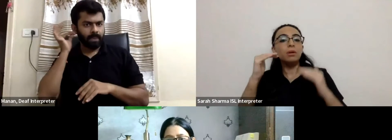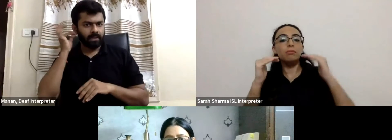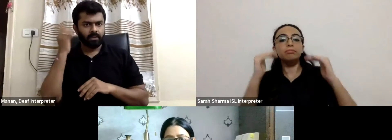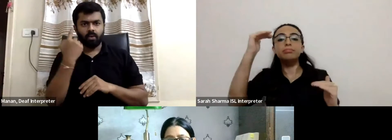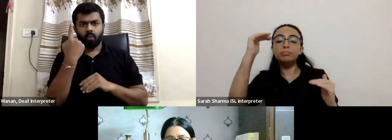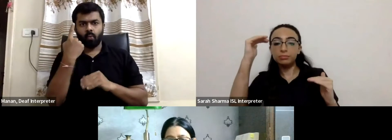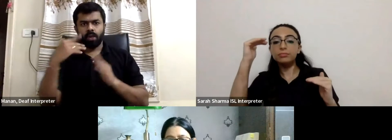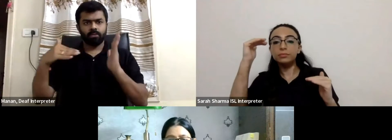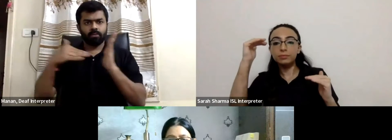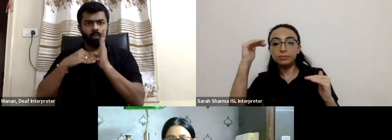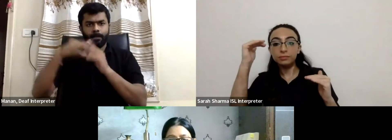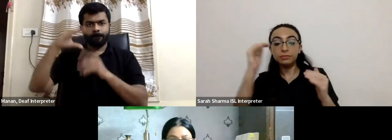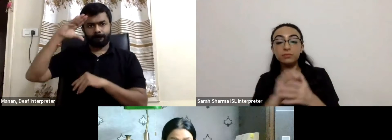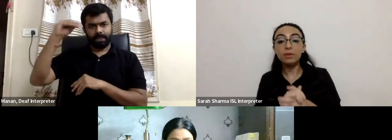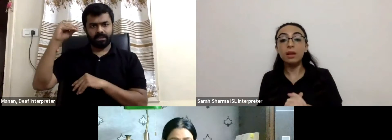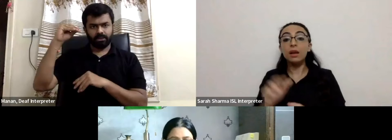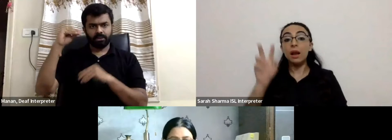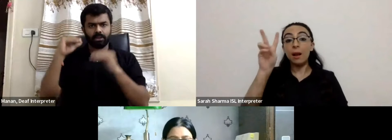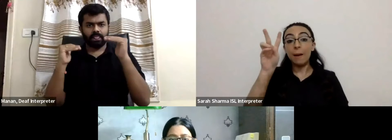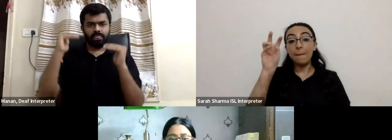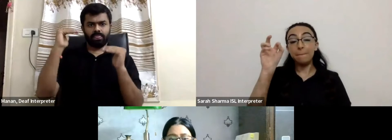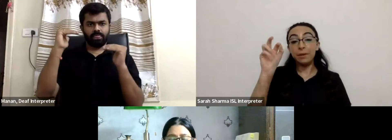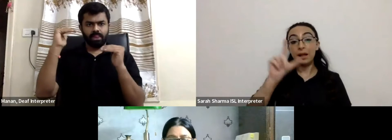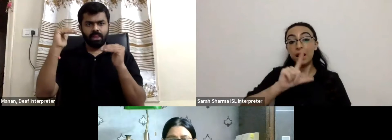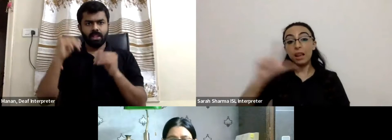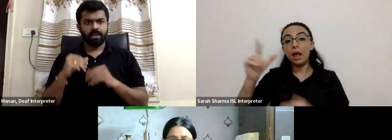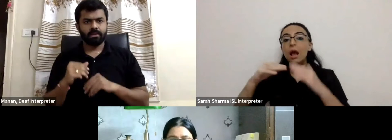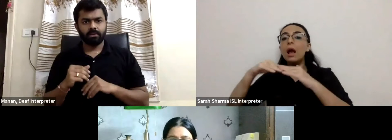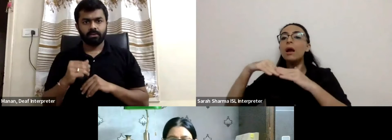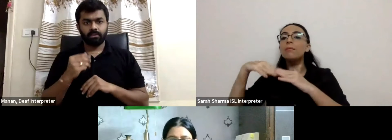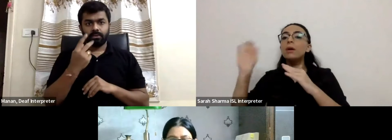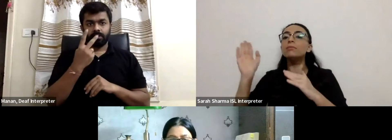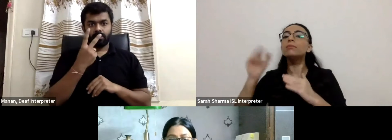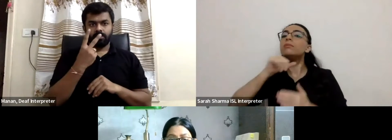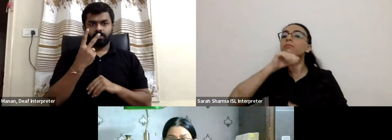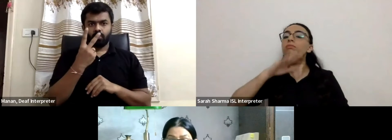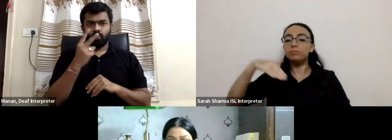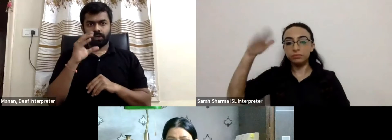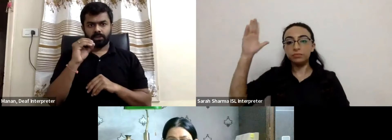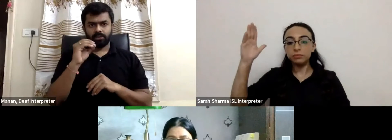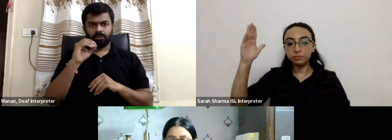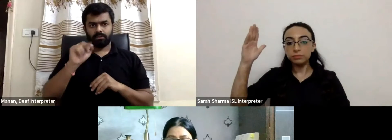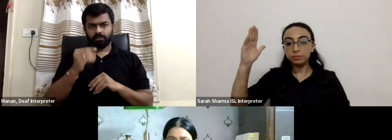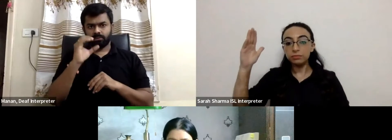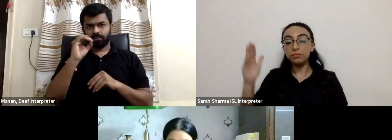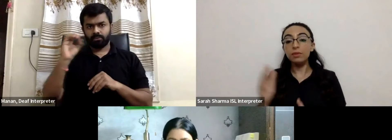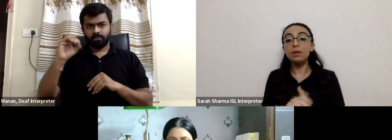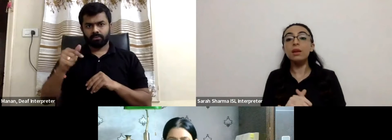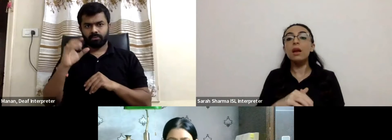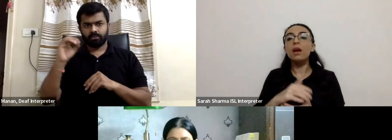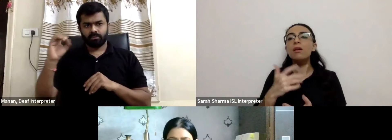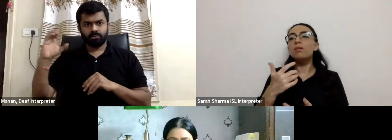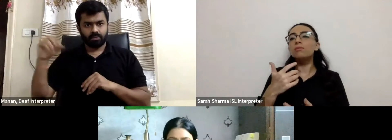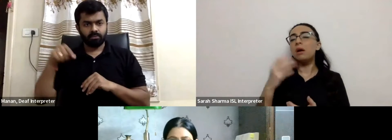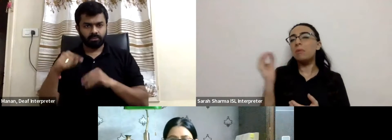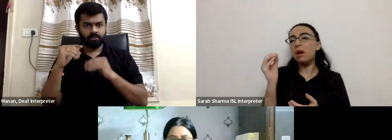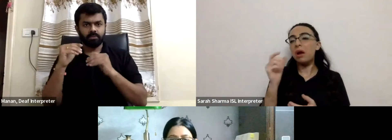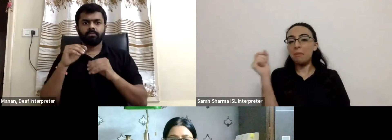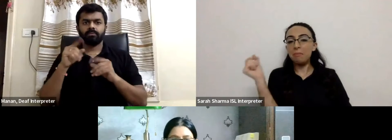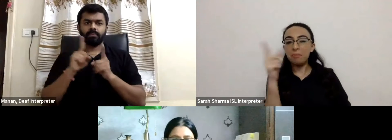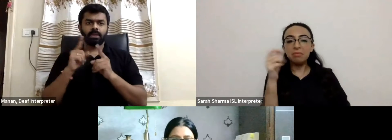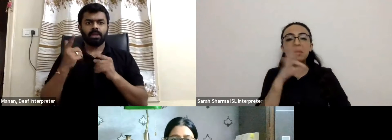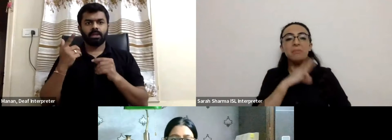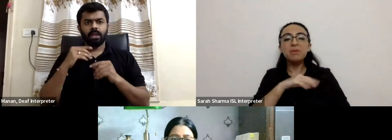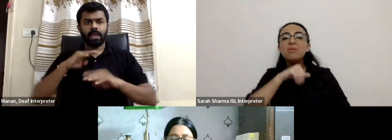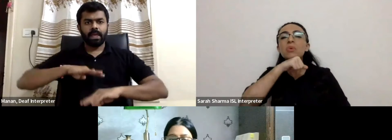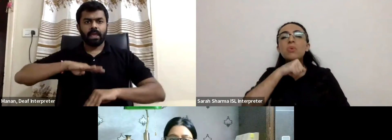measuring up to 20 lakh above 60, 30% of the elderlies are living on an income below 10,000 rupees.